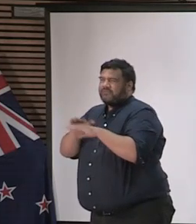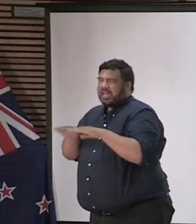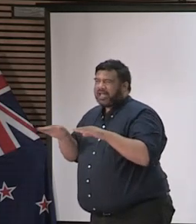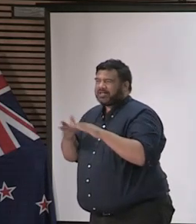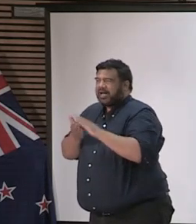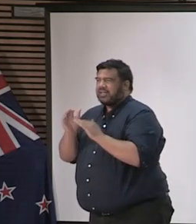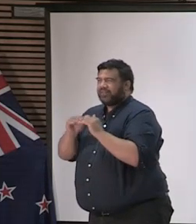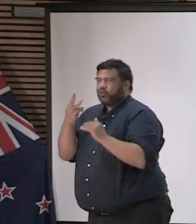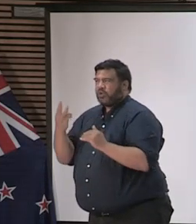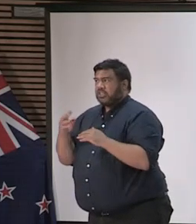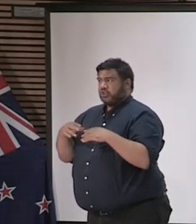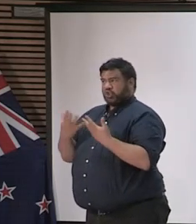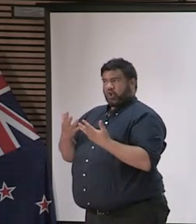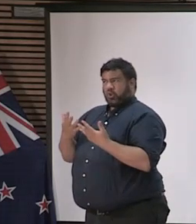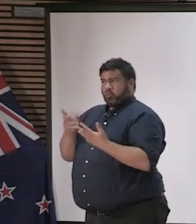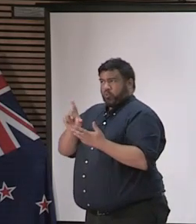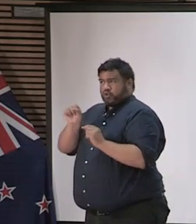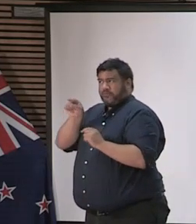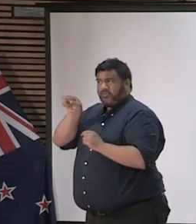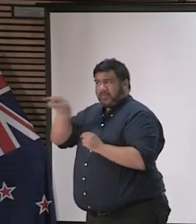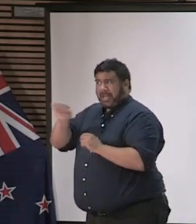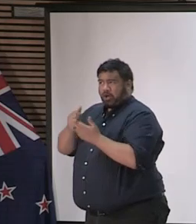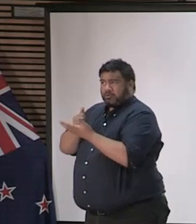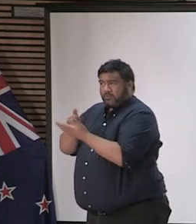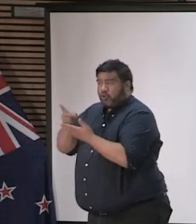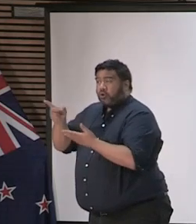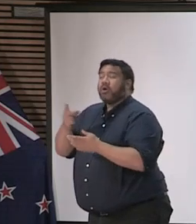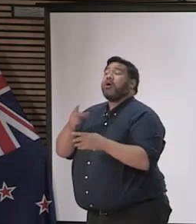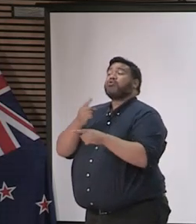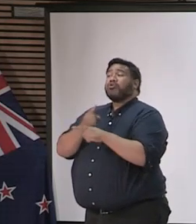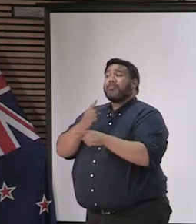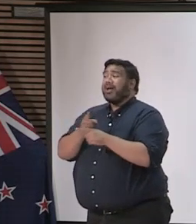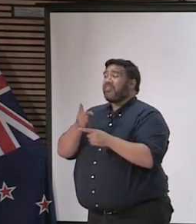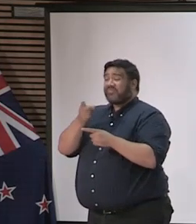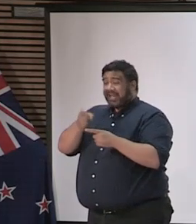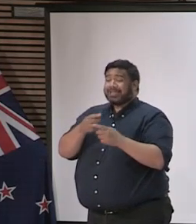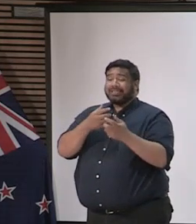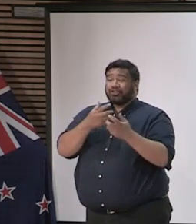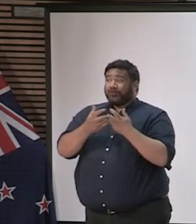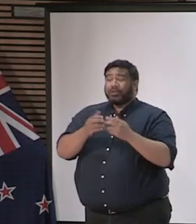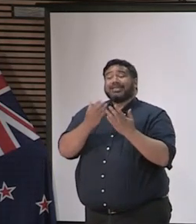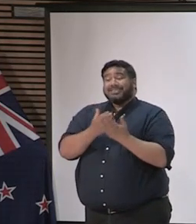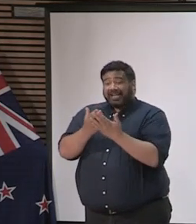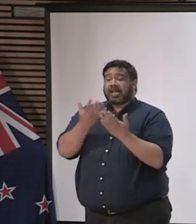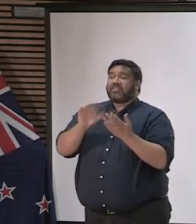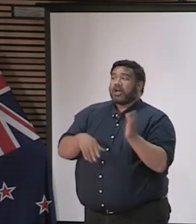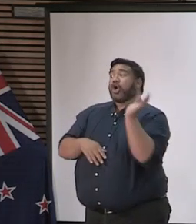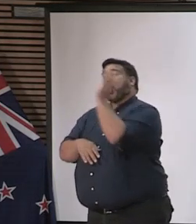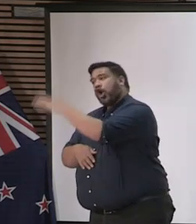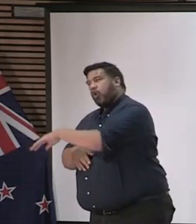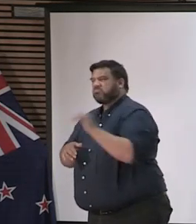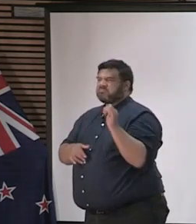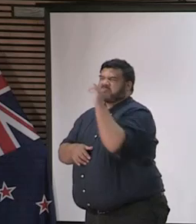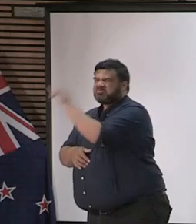redundant? So in terms of students who are unable to return to where they were studying because they cannot travel, so they've returned home, for